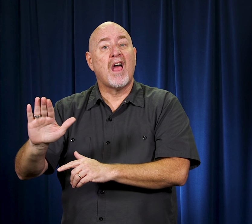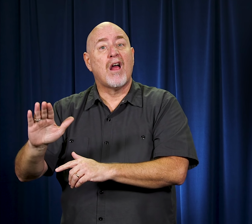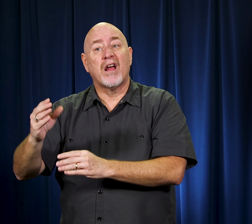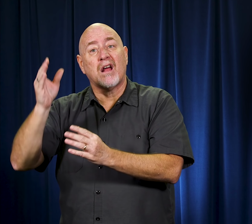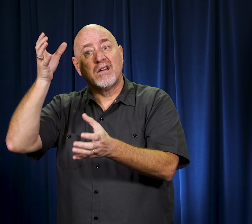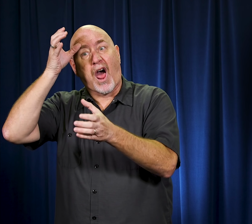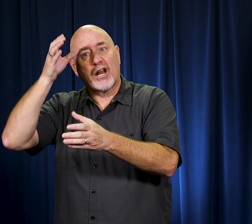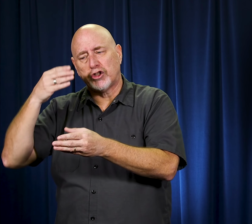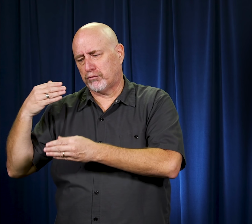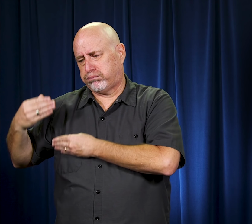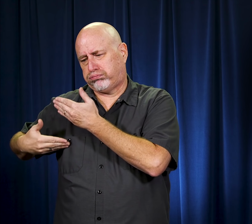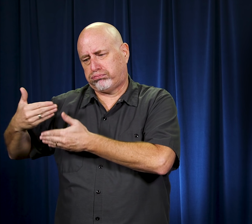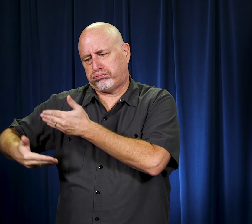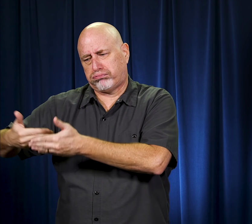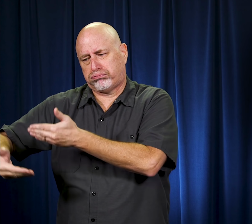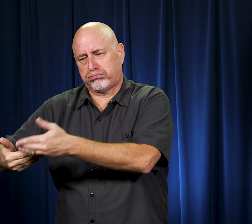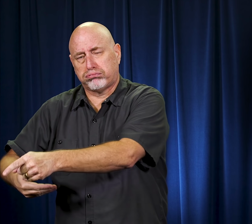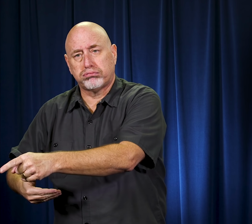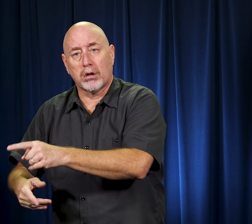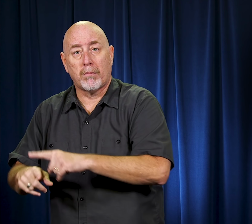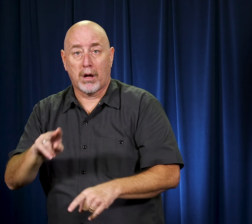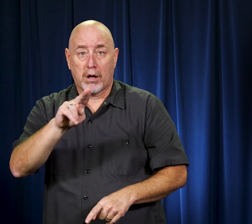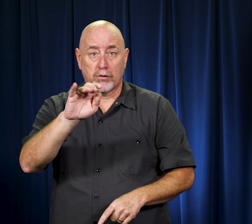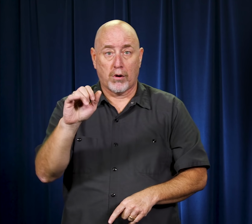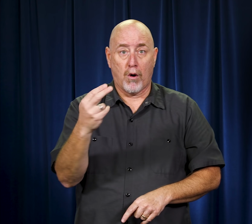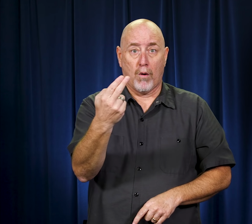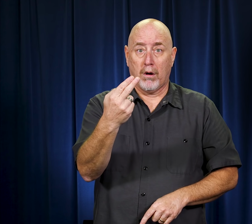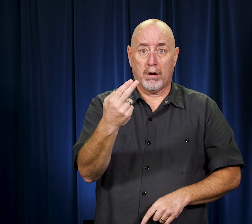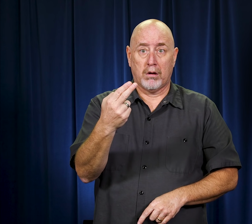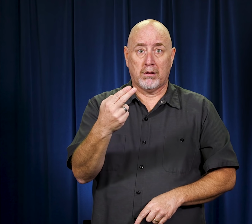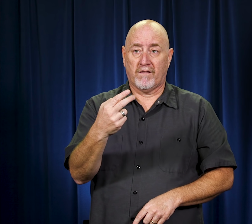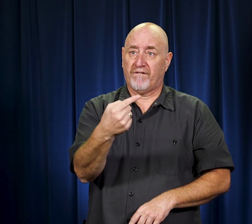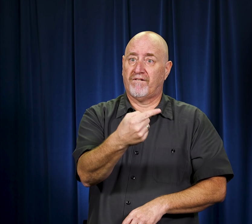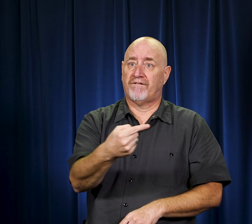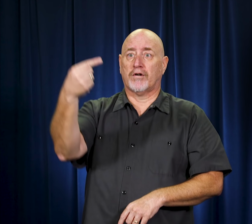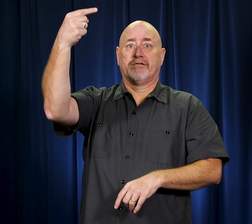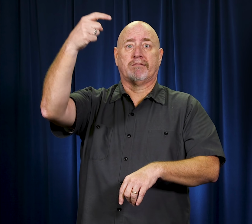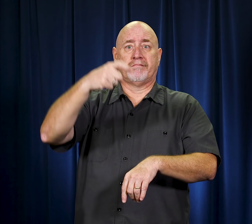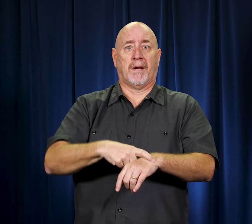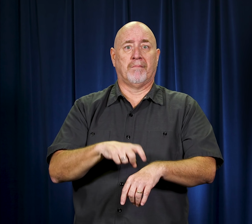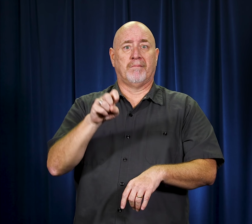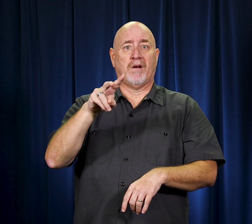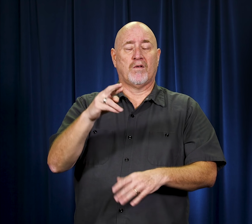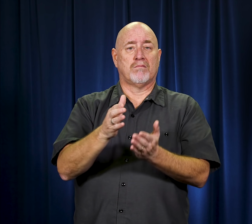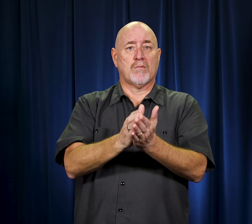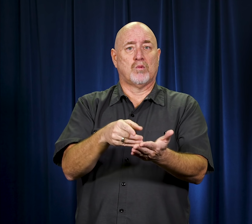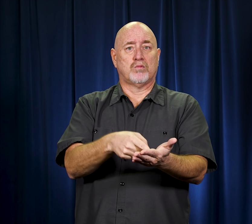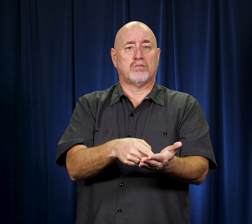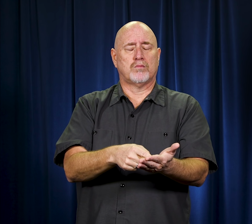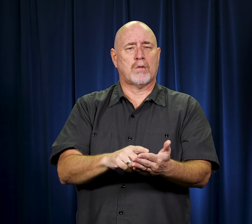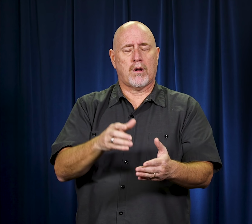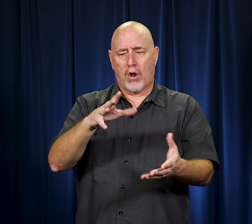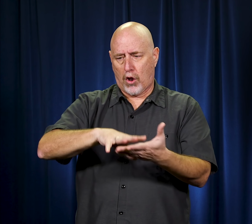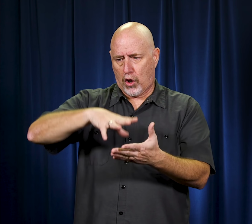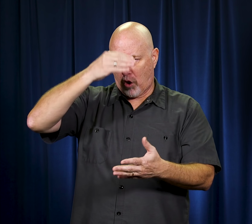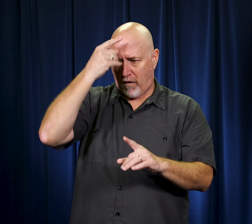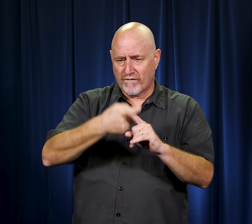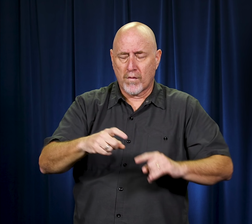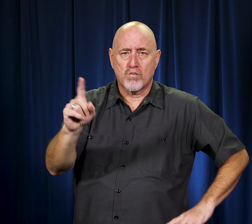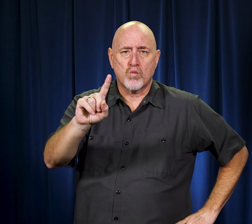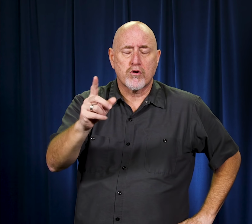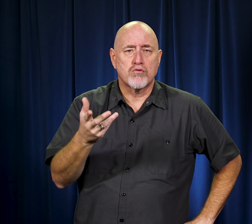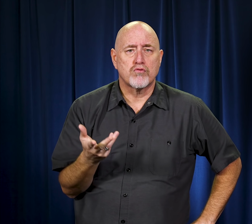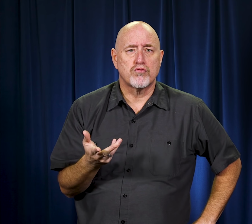generations of shipbuilding knowledge. But Noah's was literally the first of its kind. Where did he get that kind of